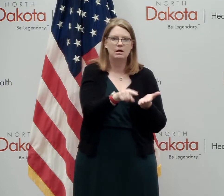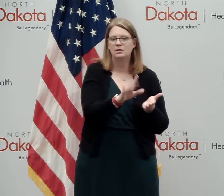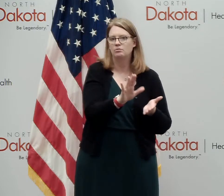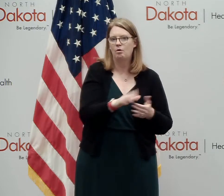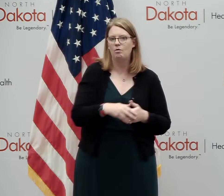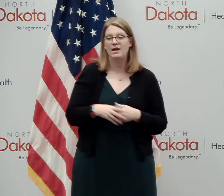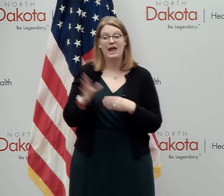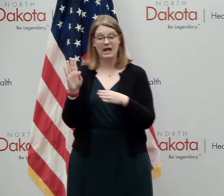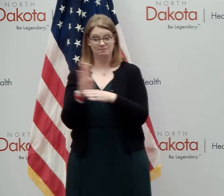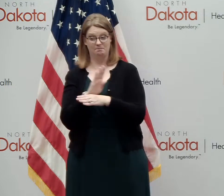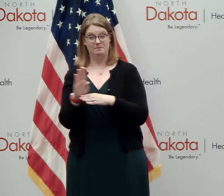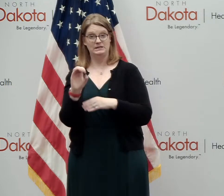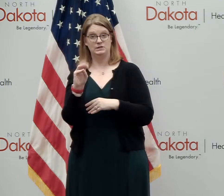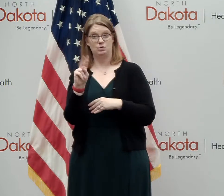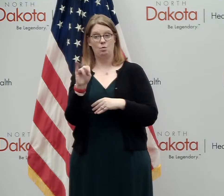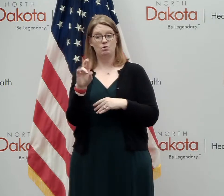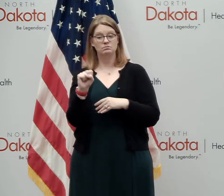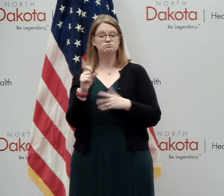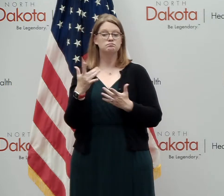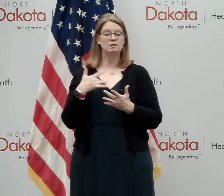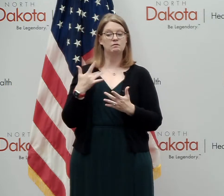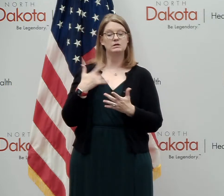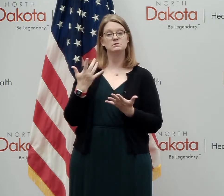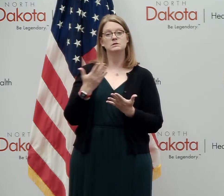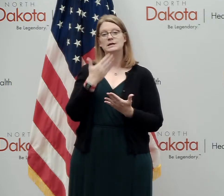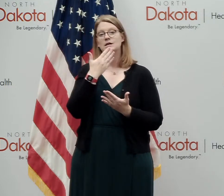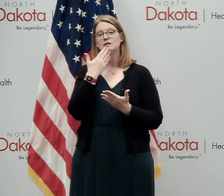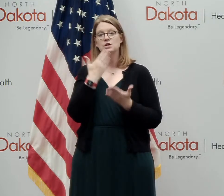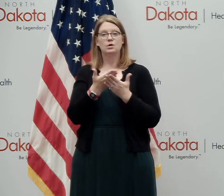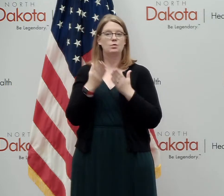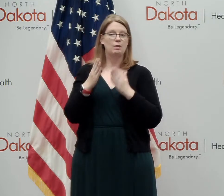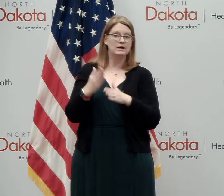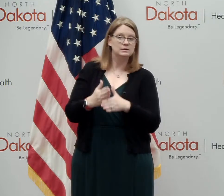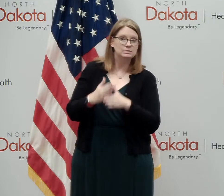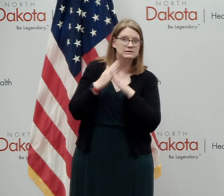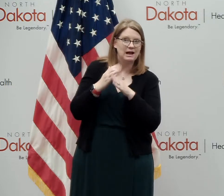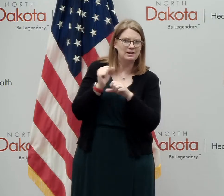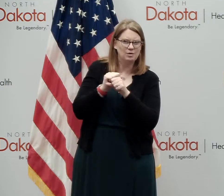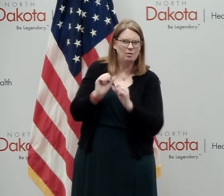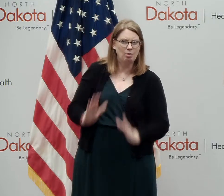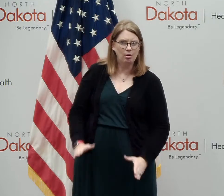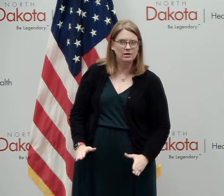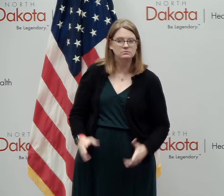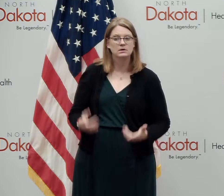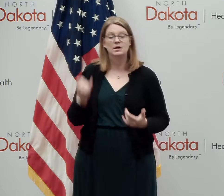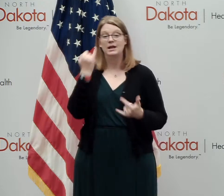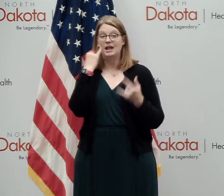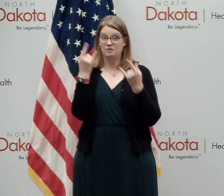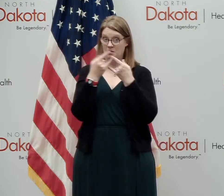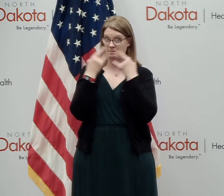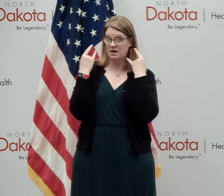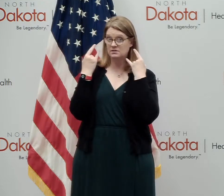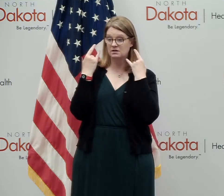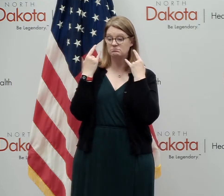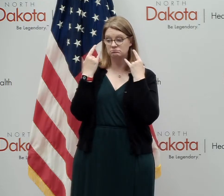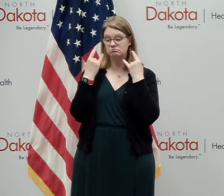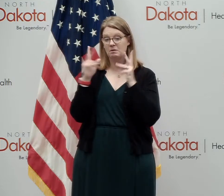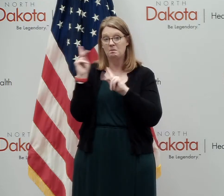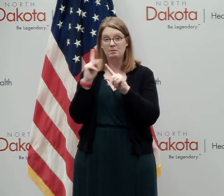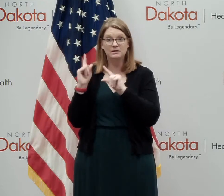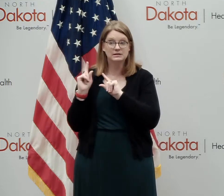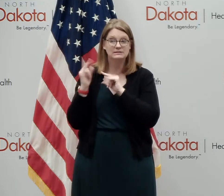this is a smart way to protect their workforce, because by masking, you may be able to keep people on the job as opposed to have